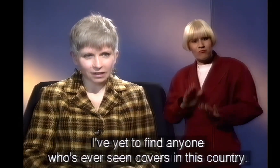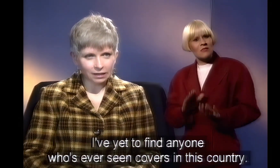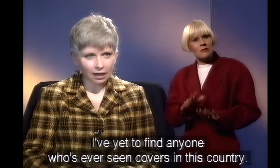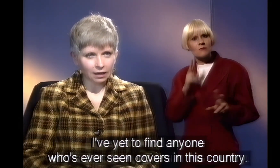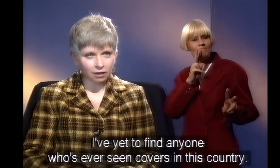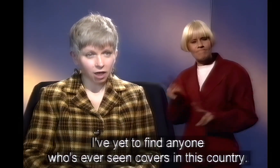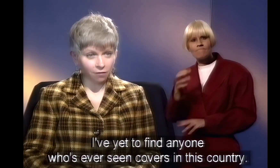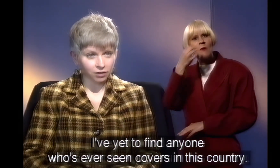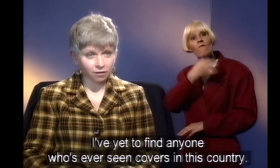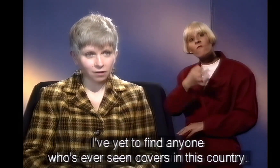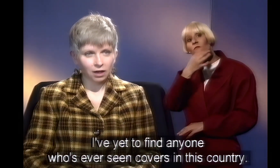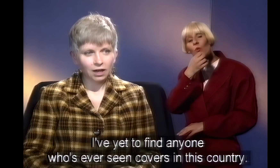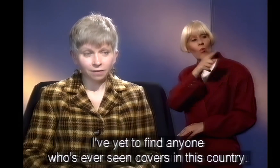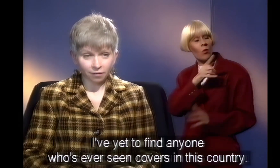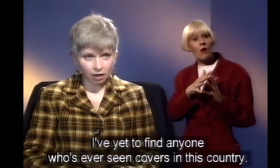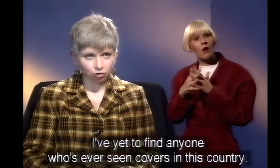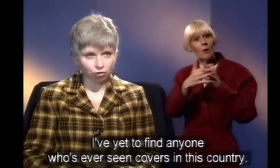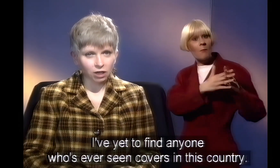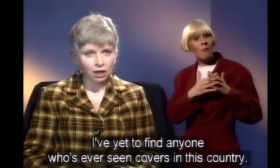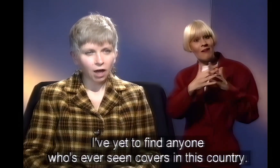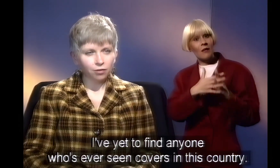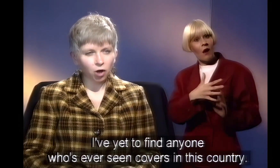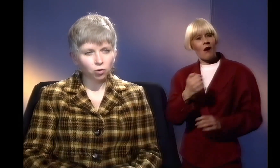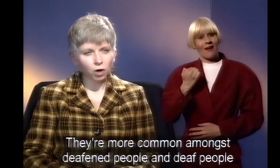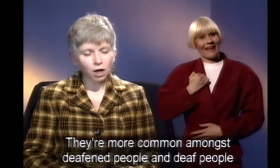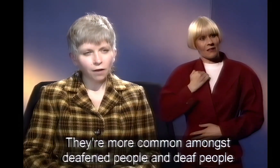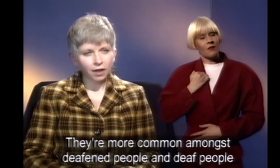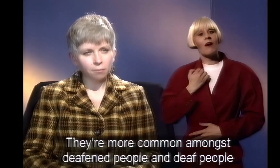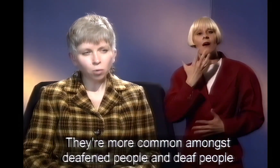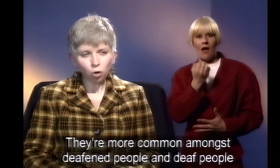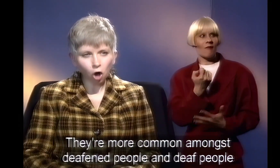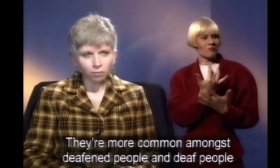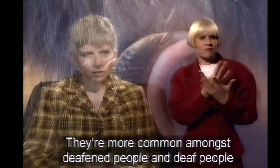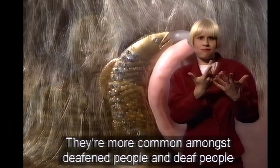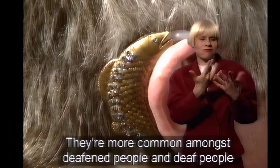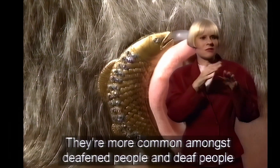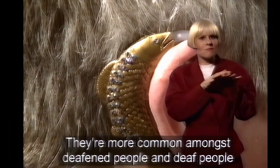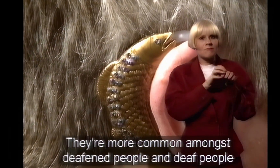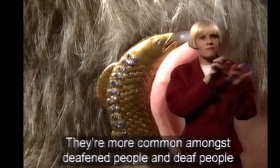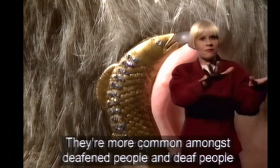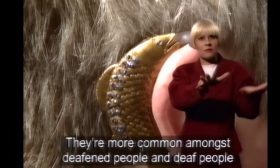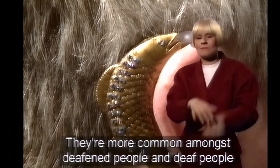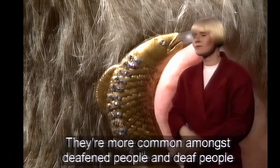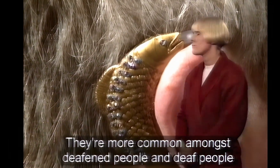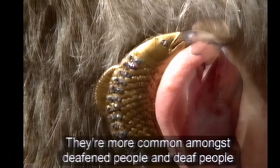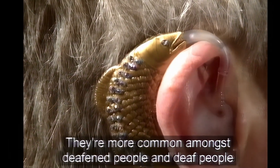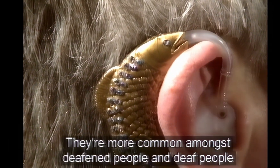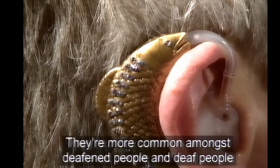seen covers in this country, though they're more common amongst deafened people and deaf people